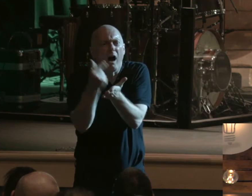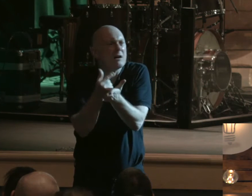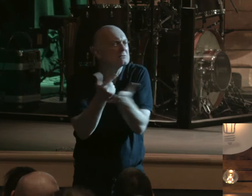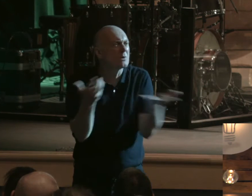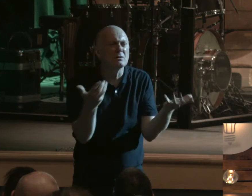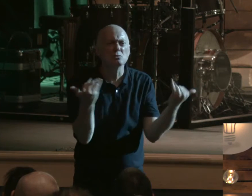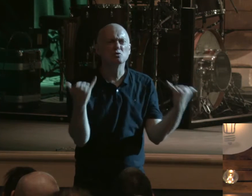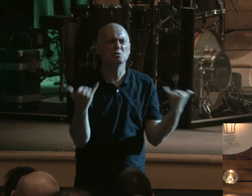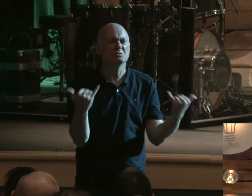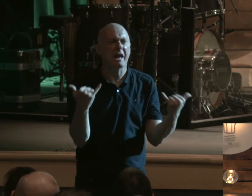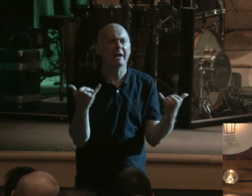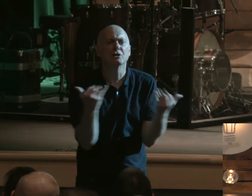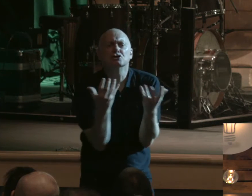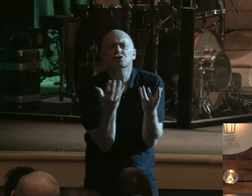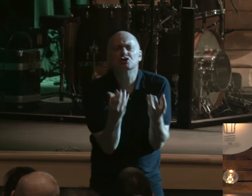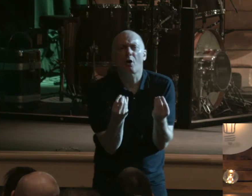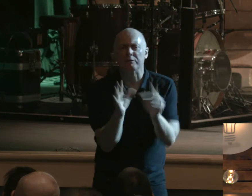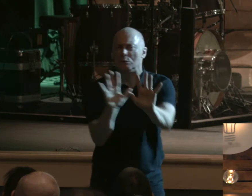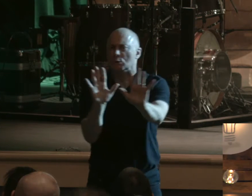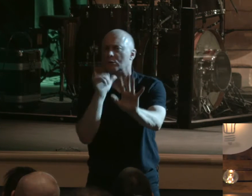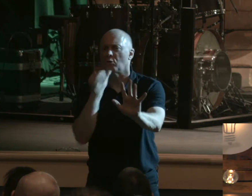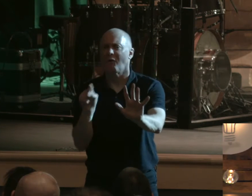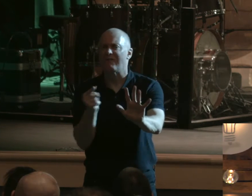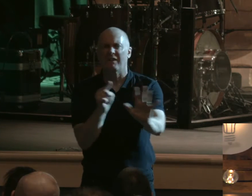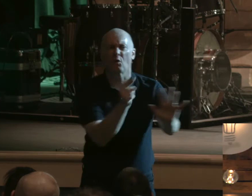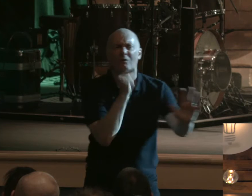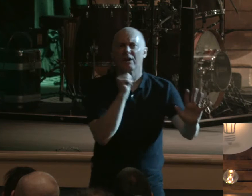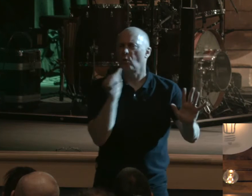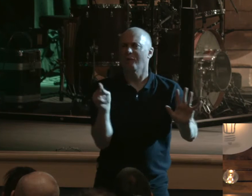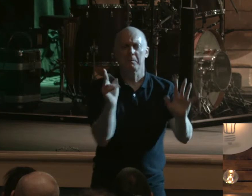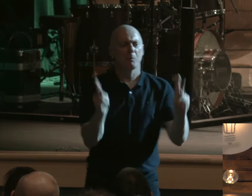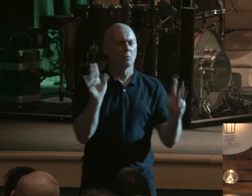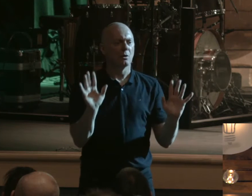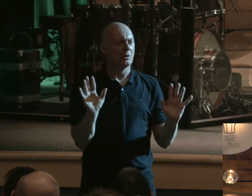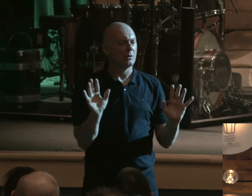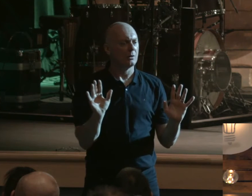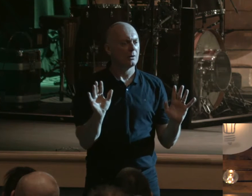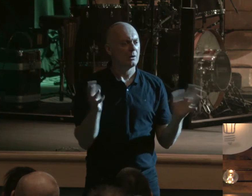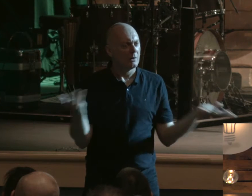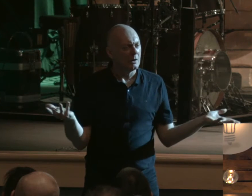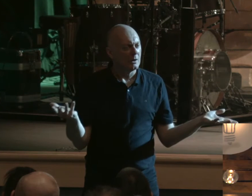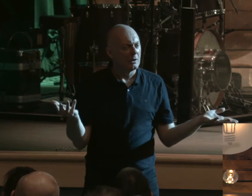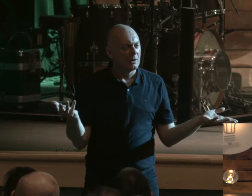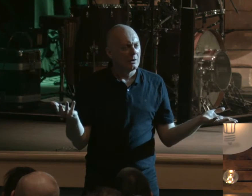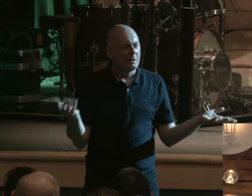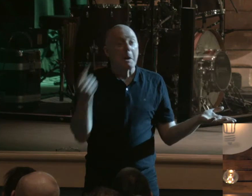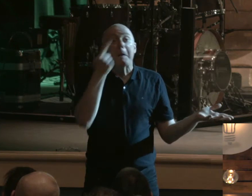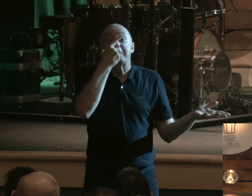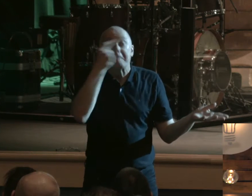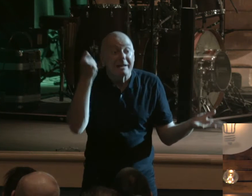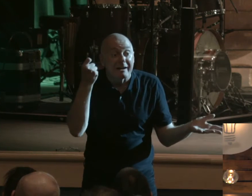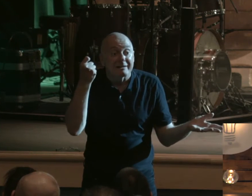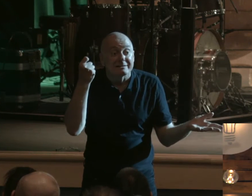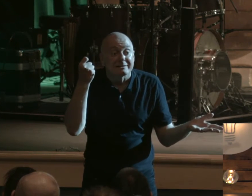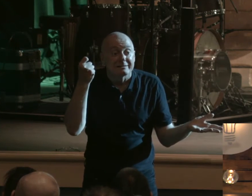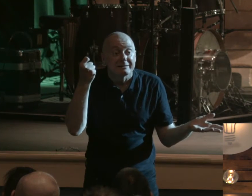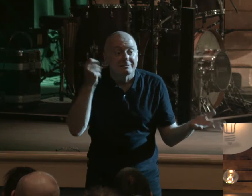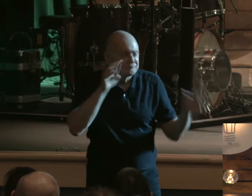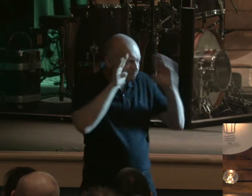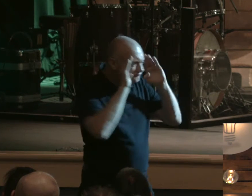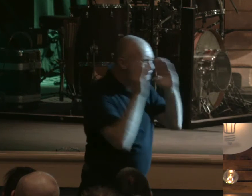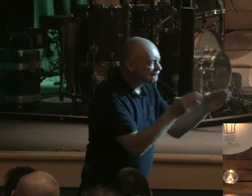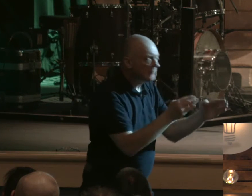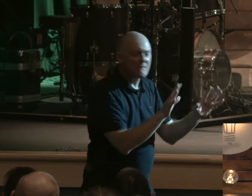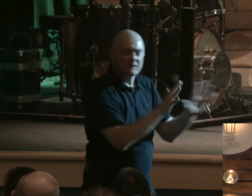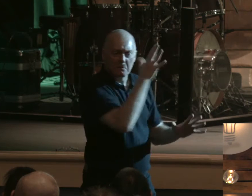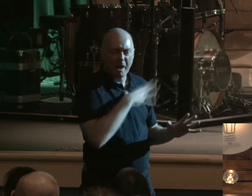increasingly in our day being softened and turned? The answer is because the motivation is the fear of